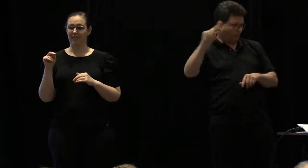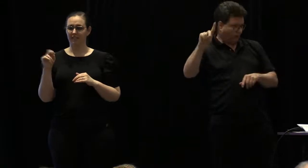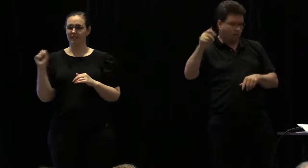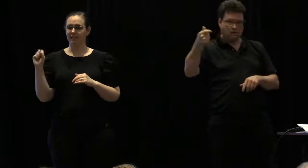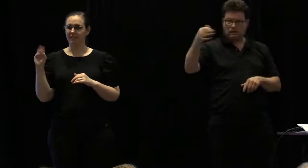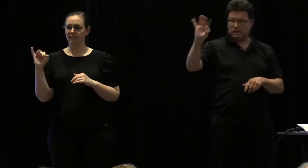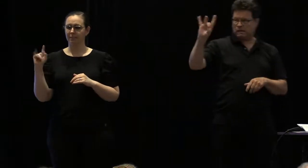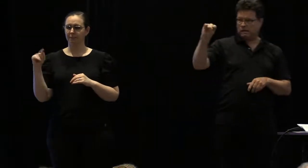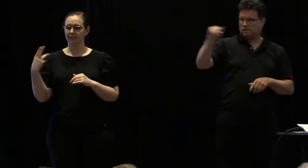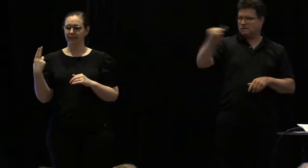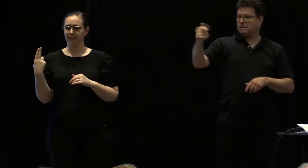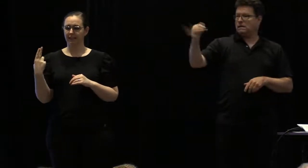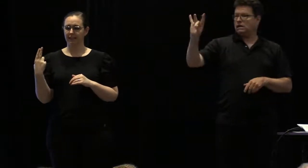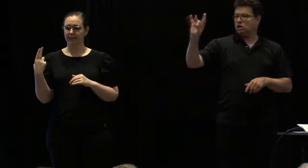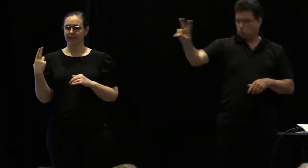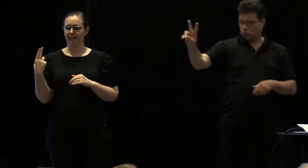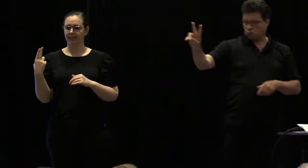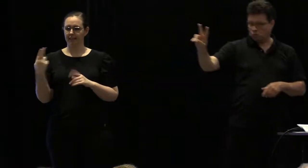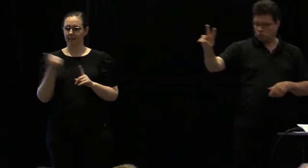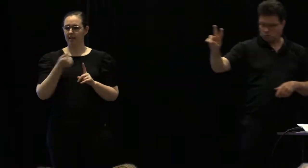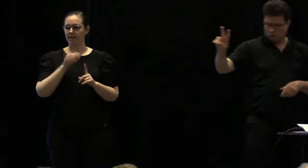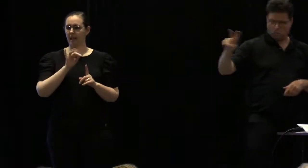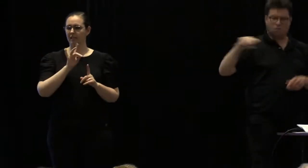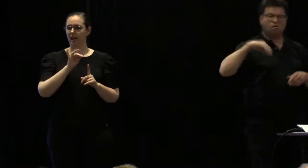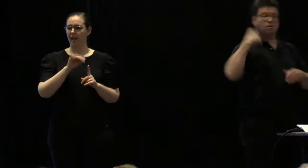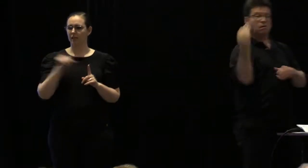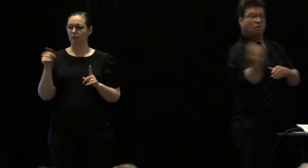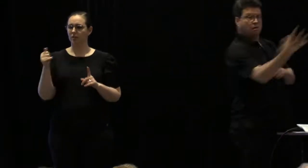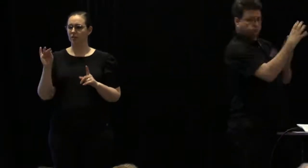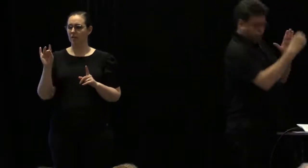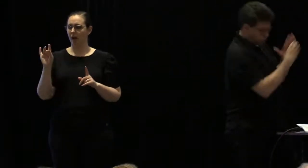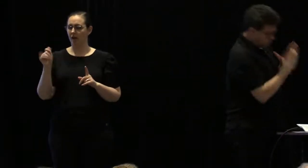former president of GVAD 1980 to 1982,